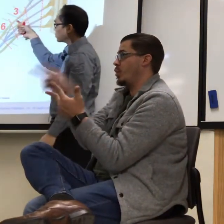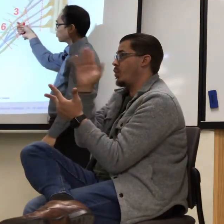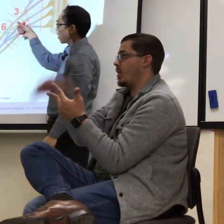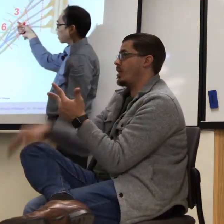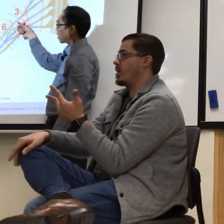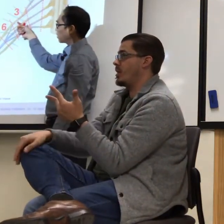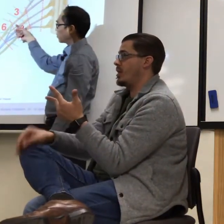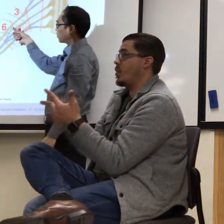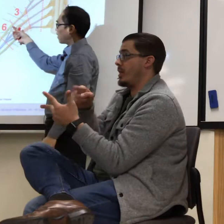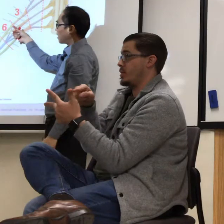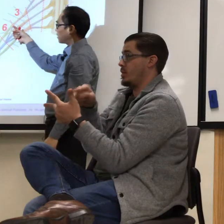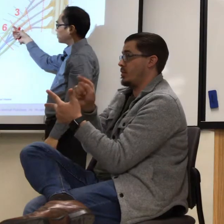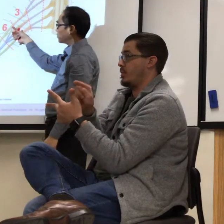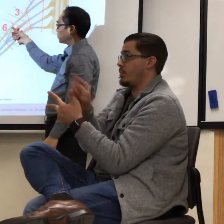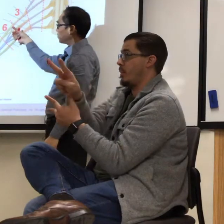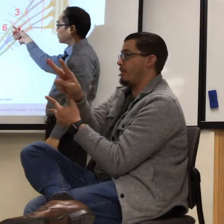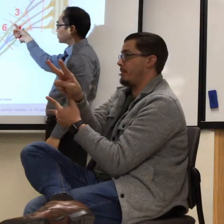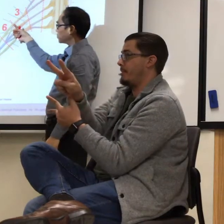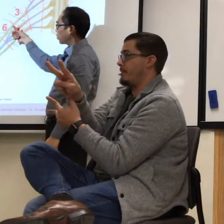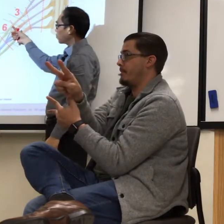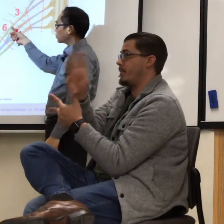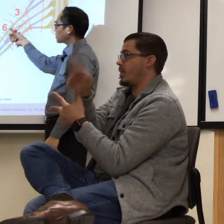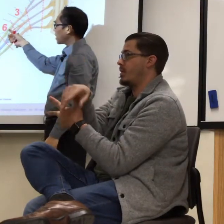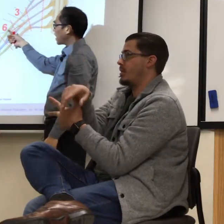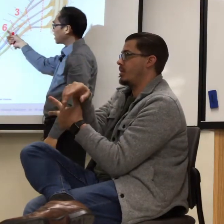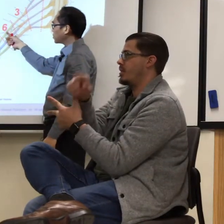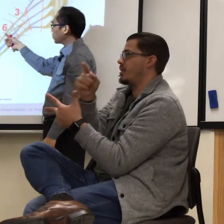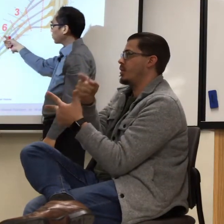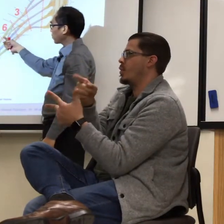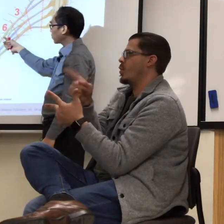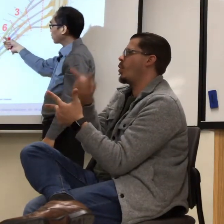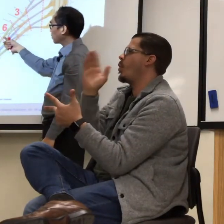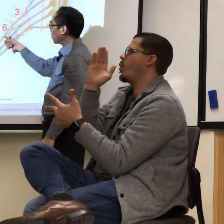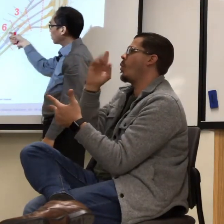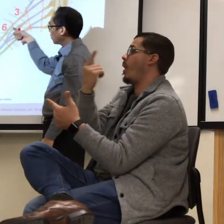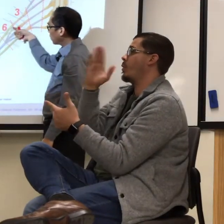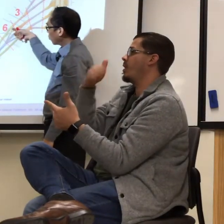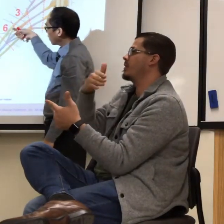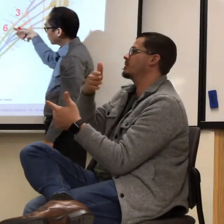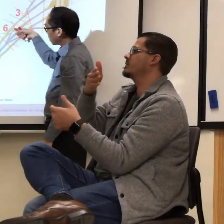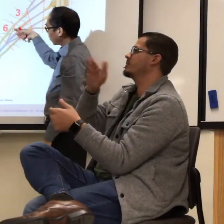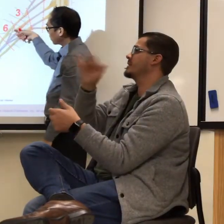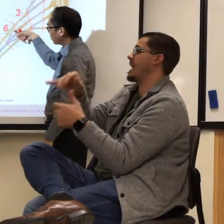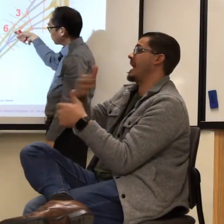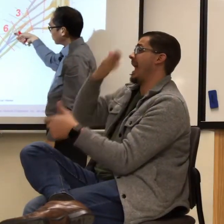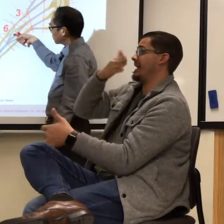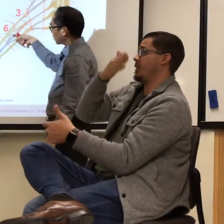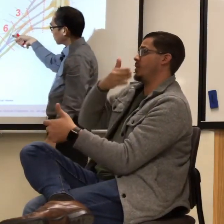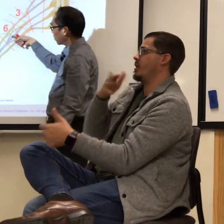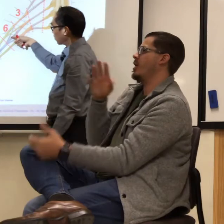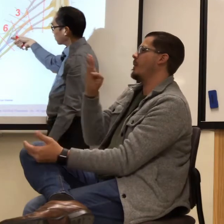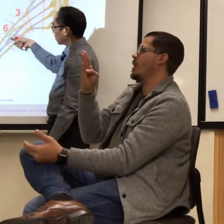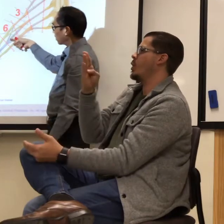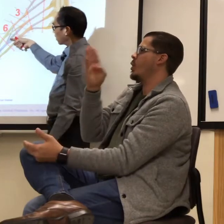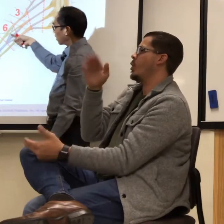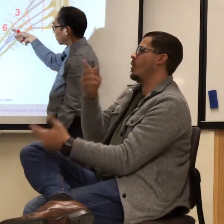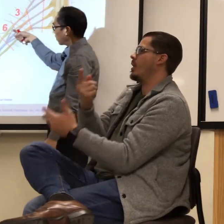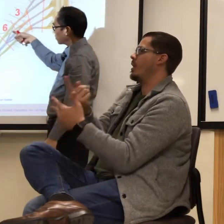this one trunk will divide into two divisions. One will stay anterior, but then one colored in blue is going to